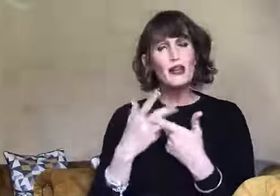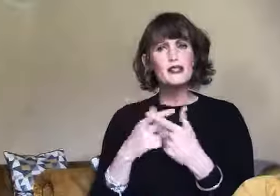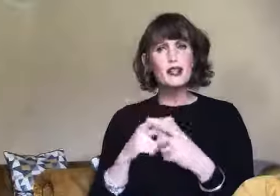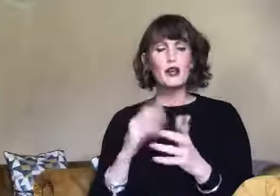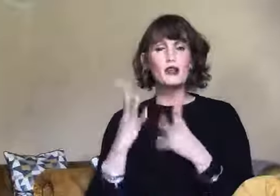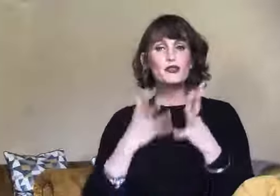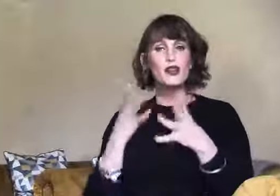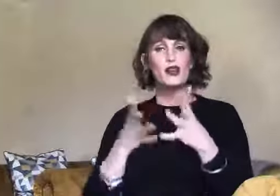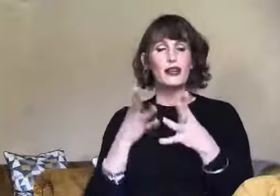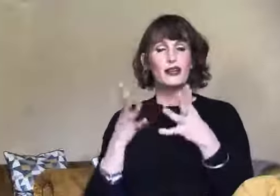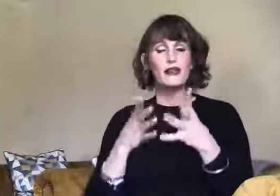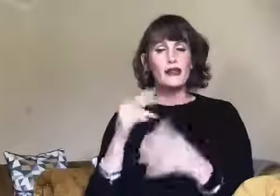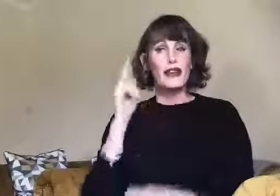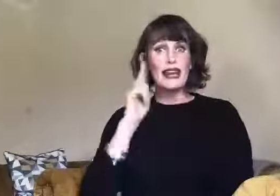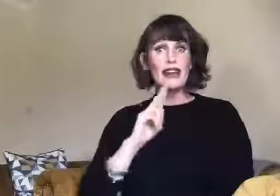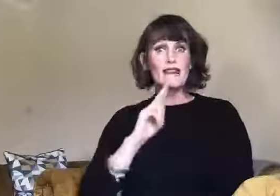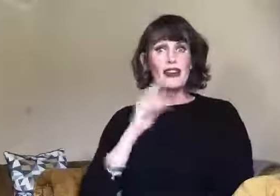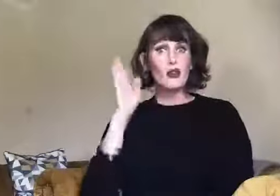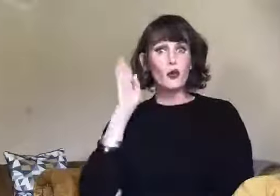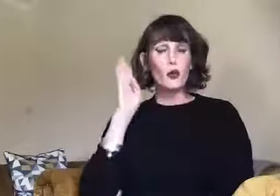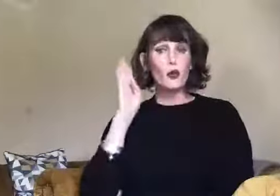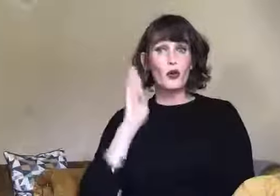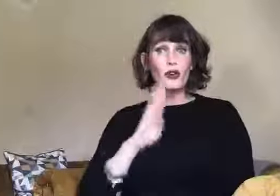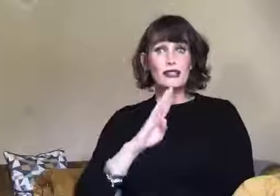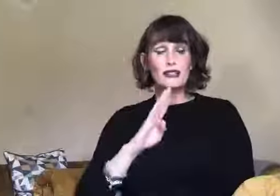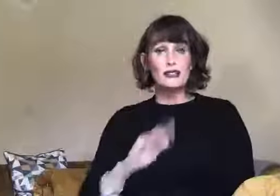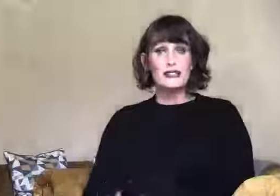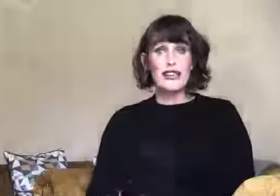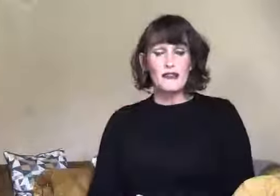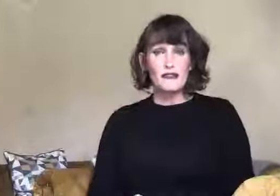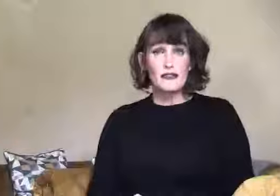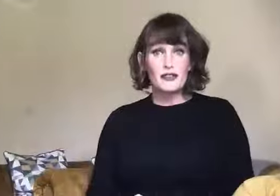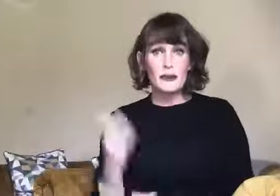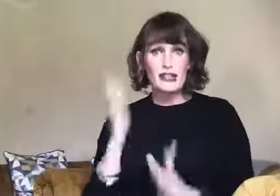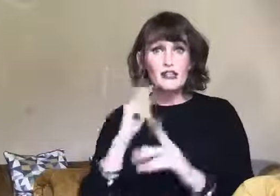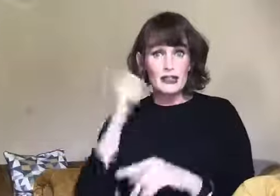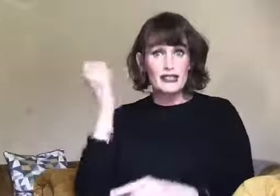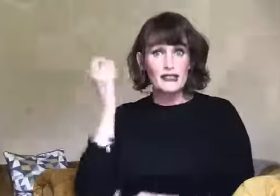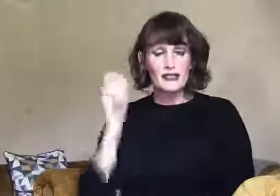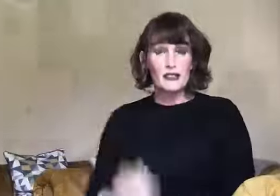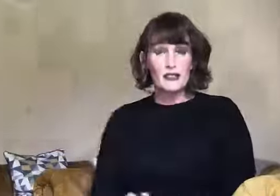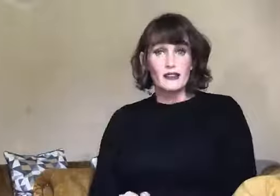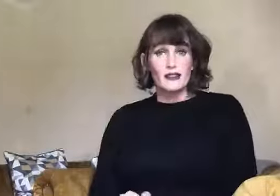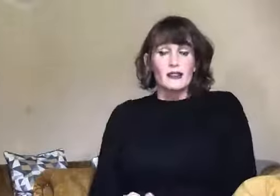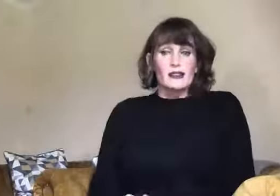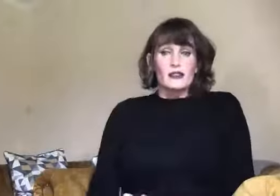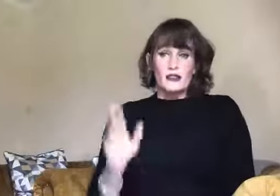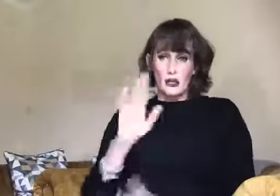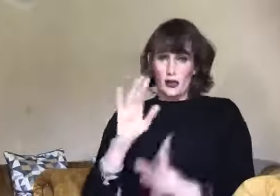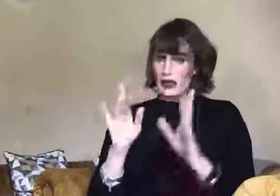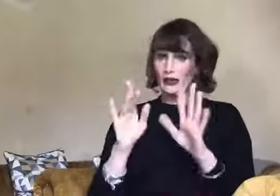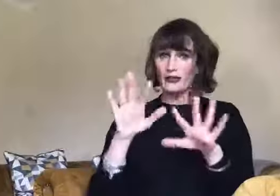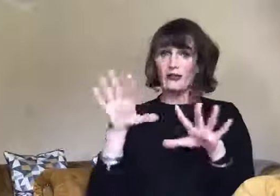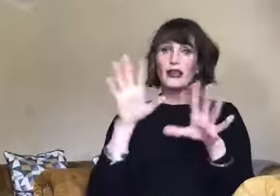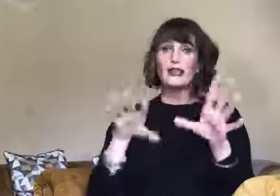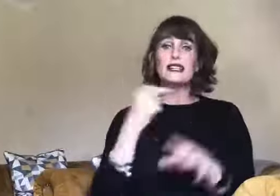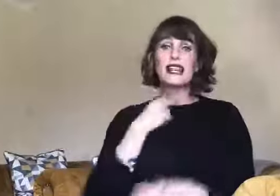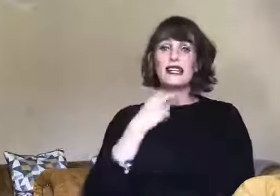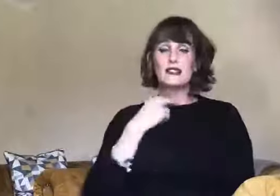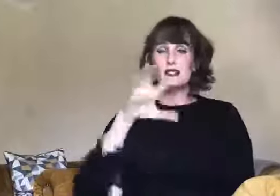to know how you sign hearing or deaf. It'd be interesting. So, like I said, accents,